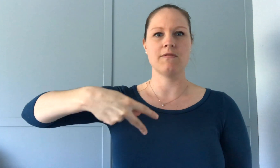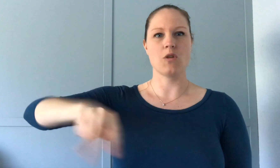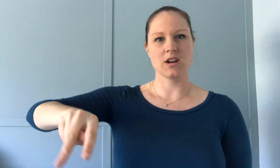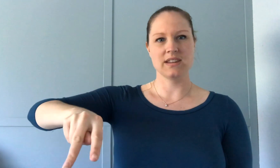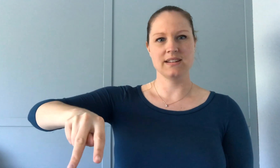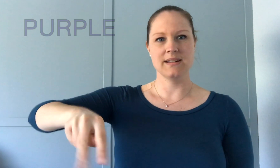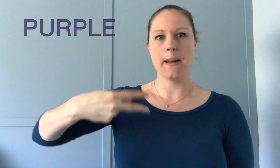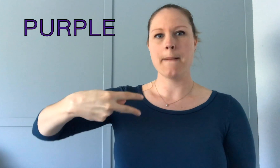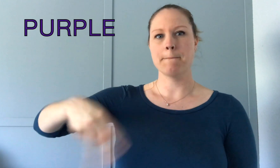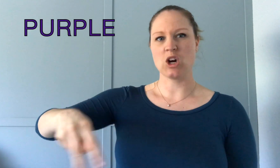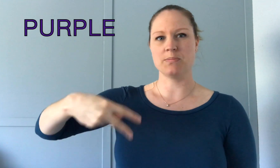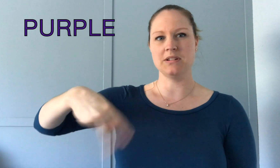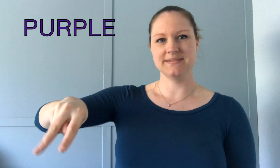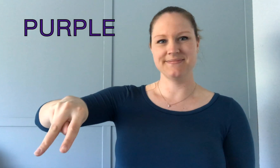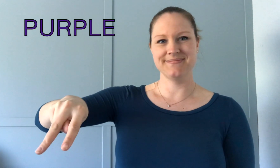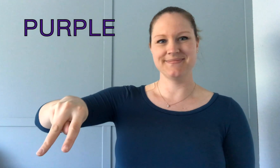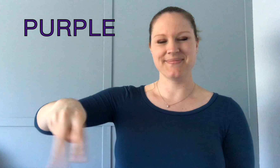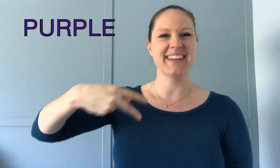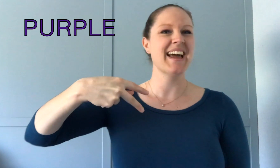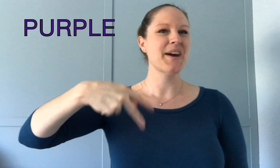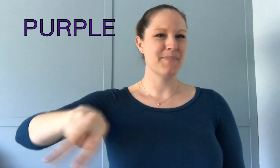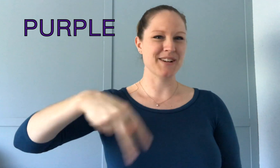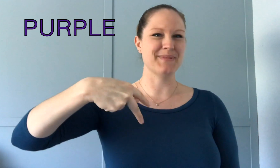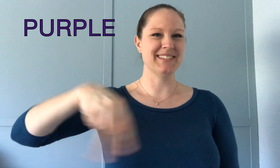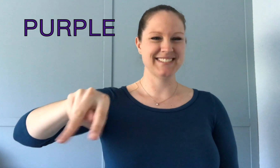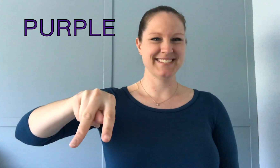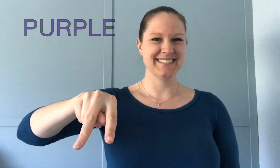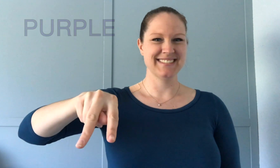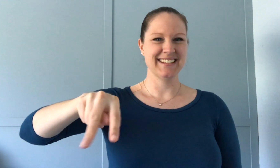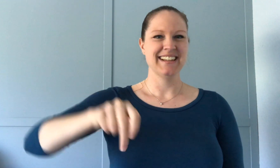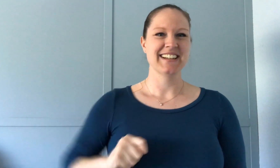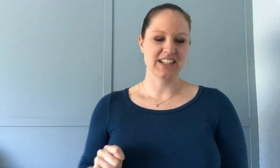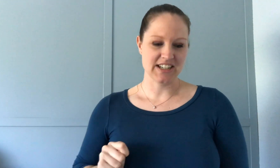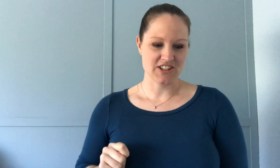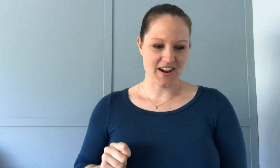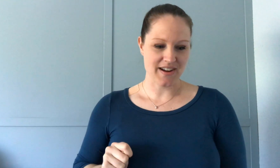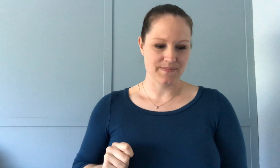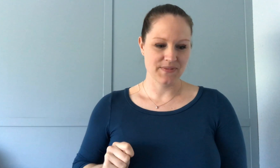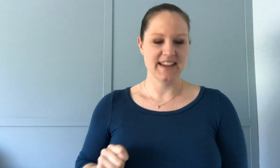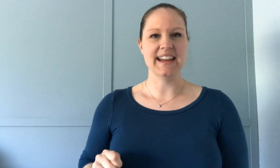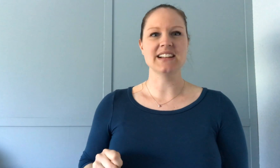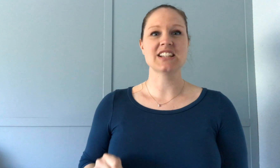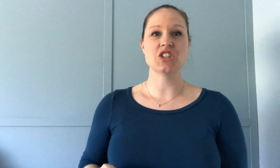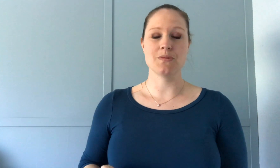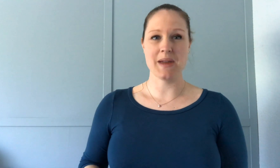forth. Purple. Purple. Good job. Now let's do